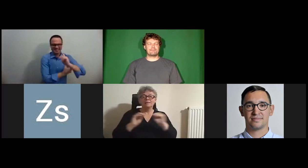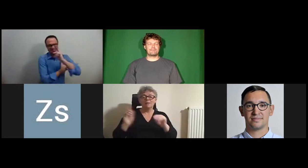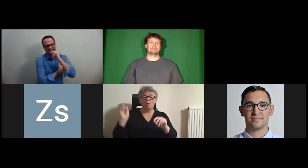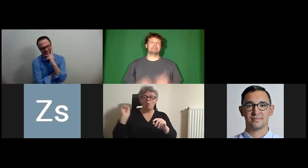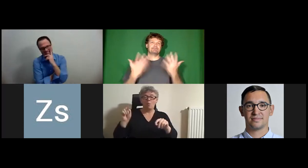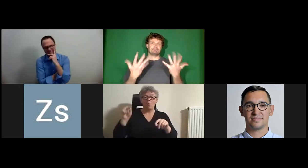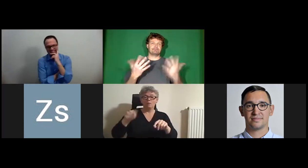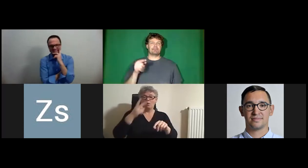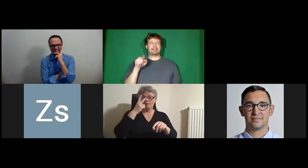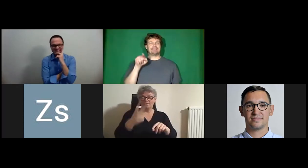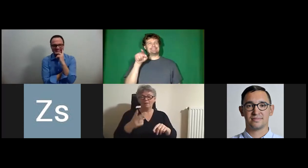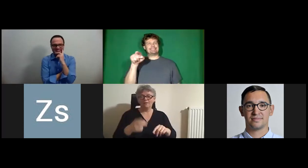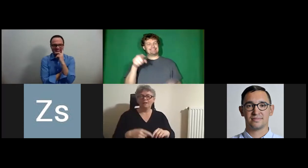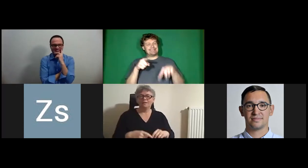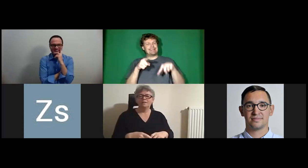finals?